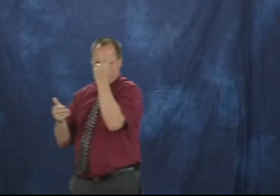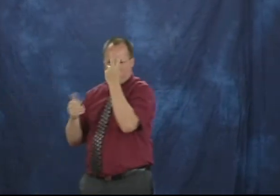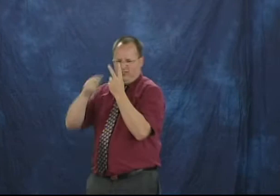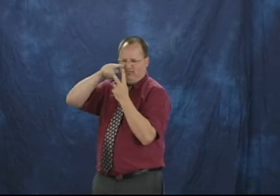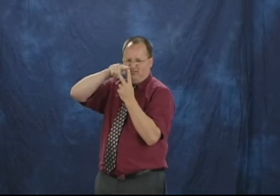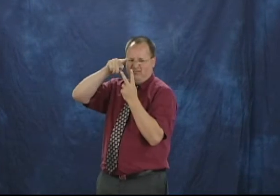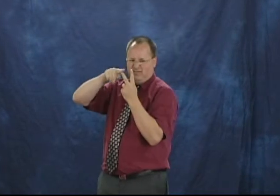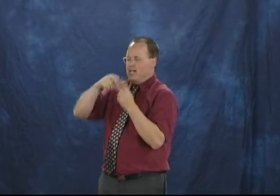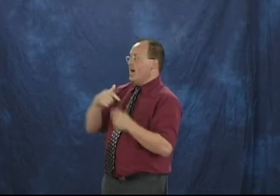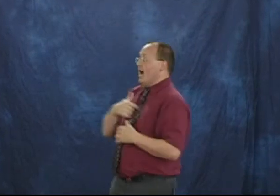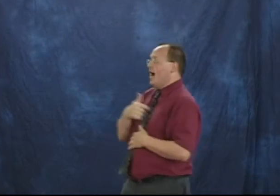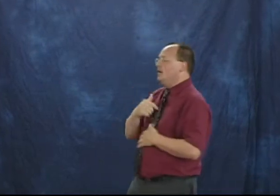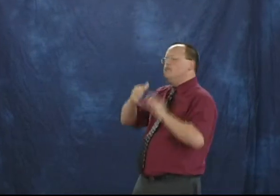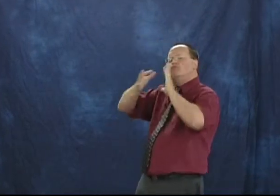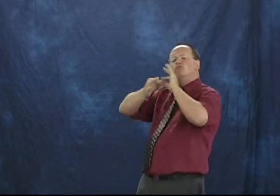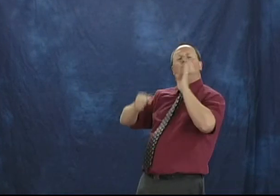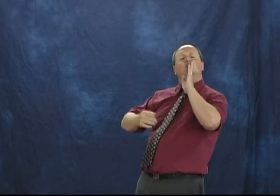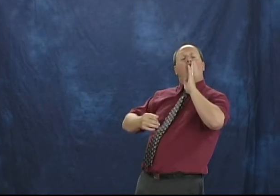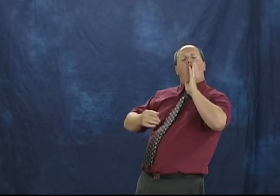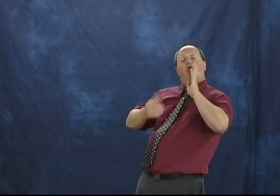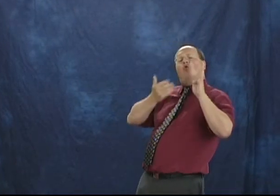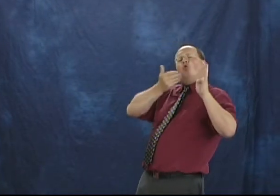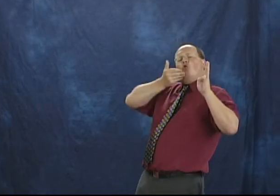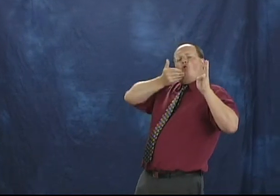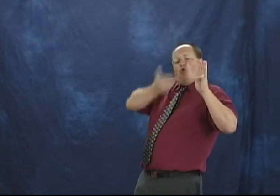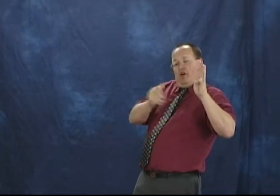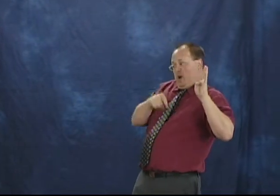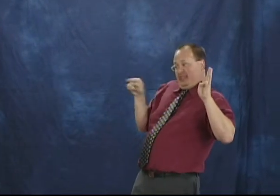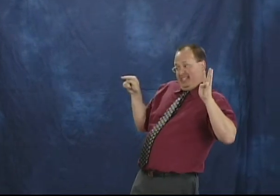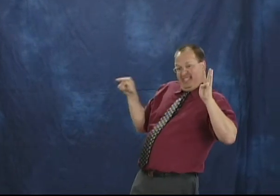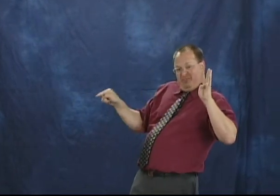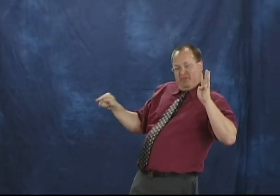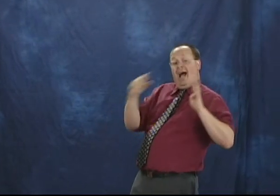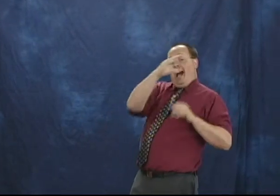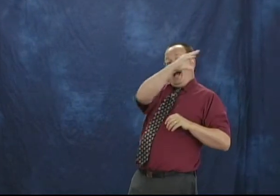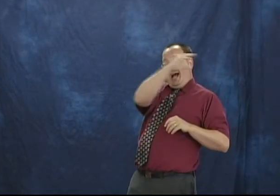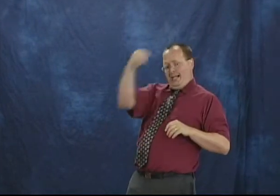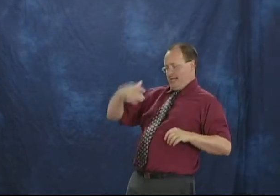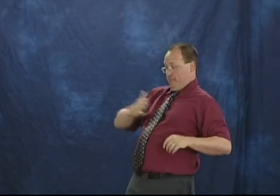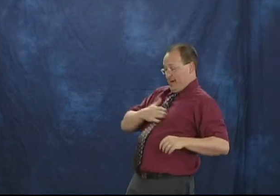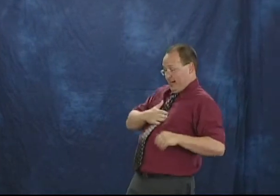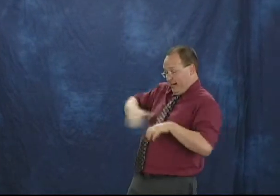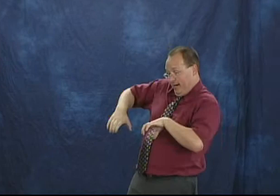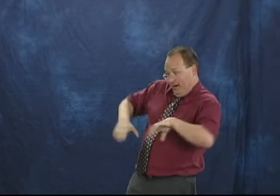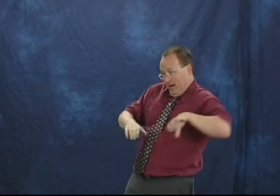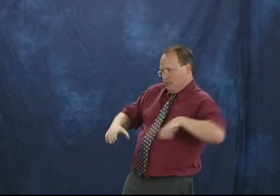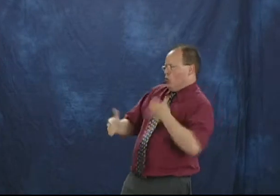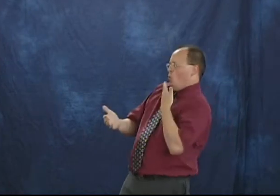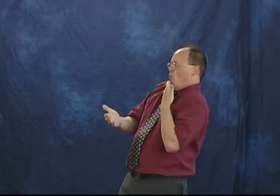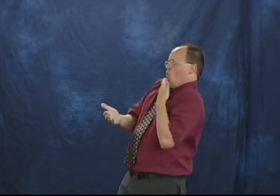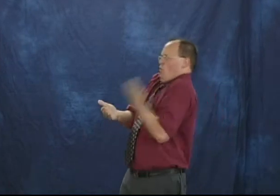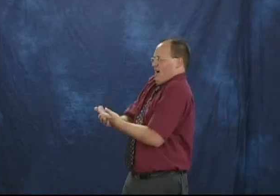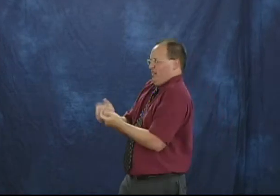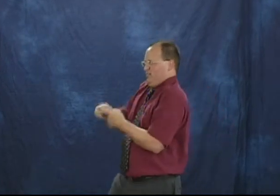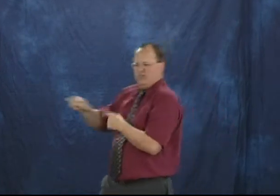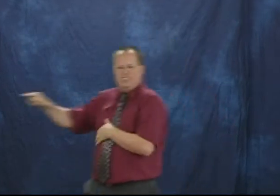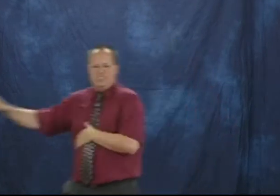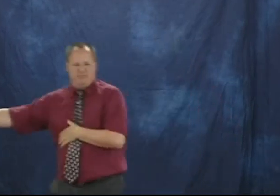So it has actually 2 meanings, to speak well of someone and to act well toward